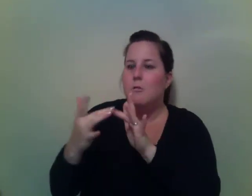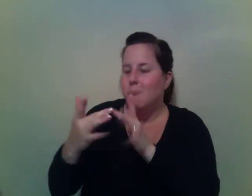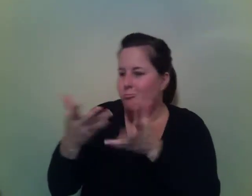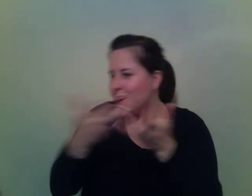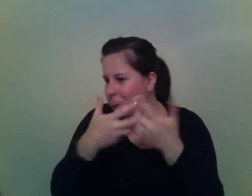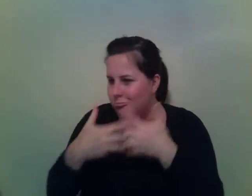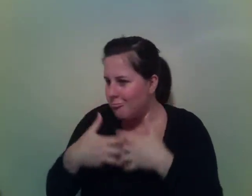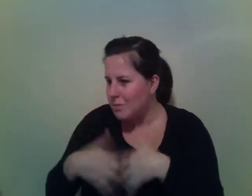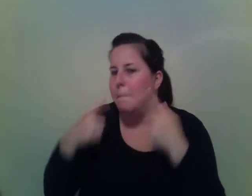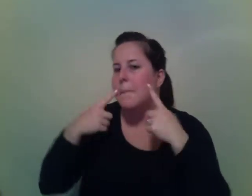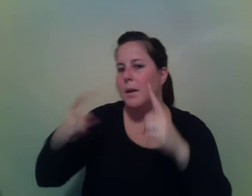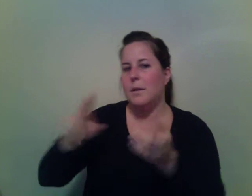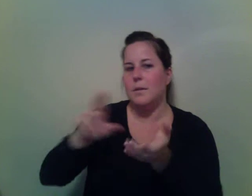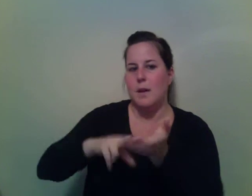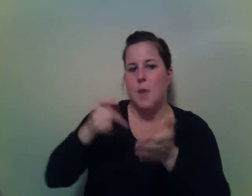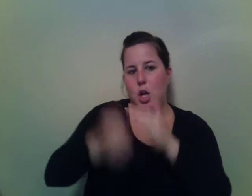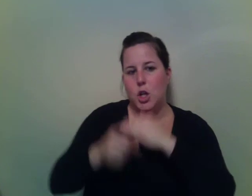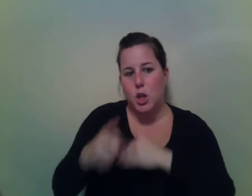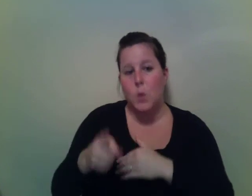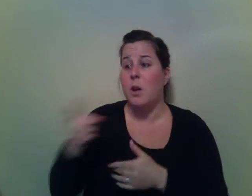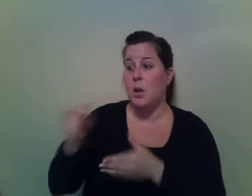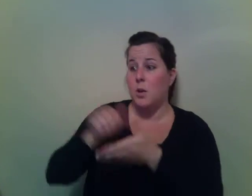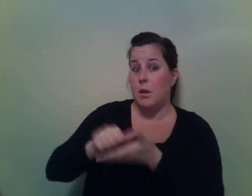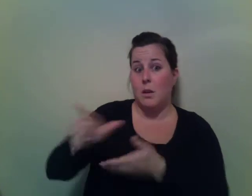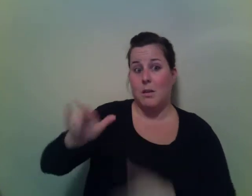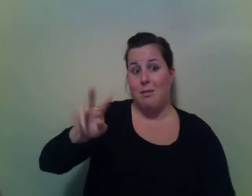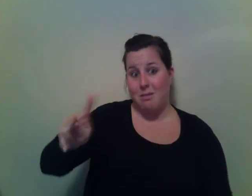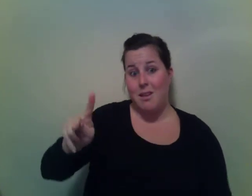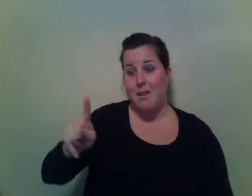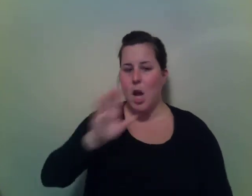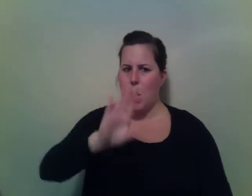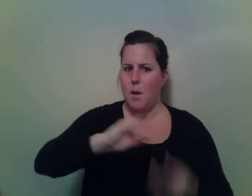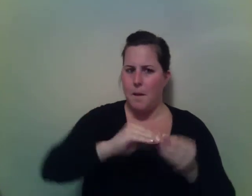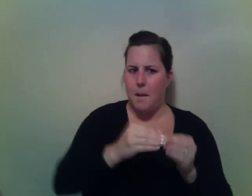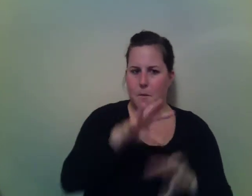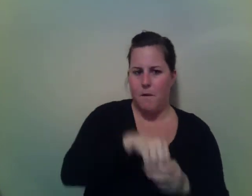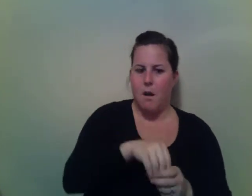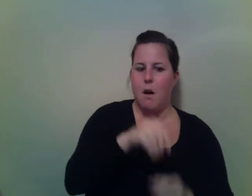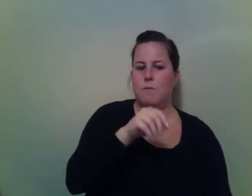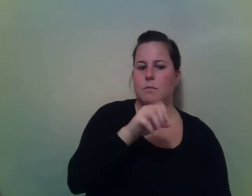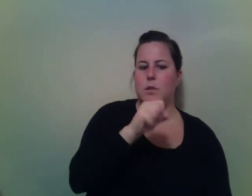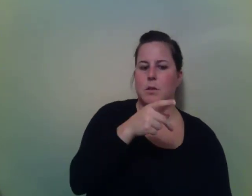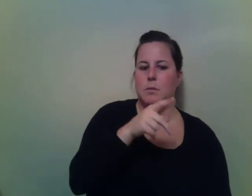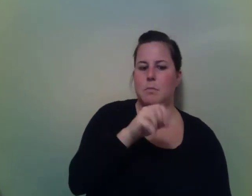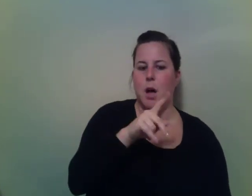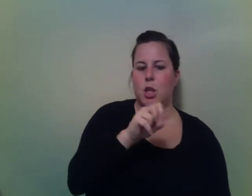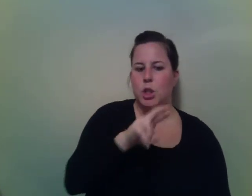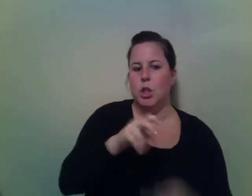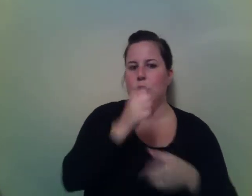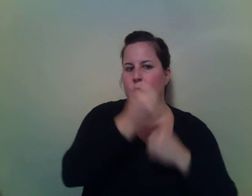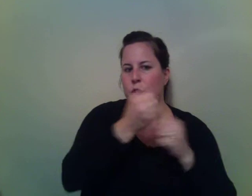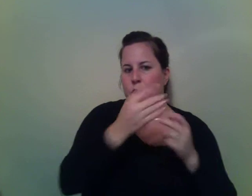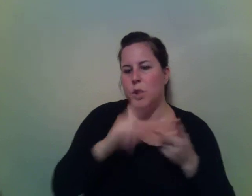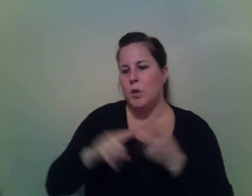because you've sent them the link and your number within both the enroller and sponsor box, when that person's account becomes active